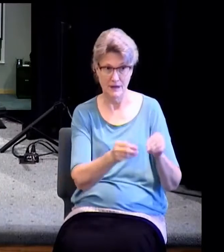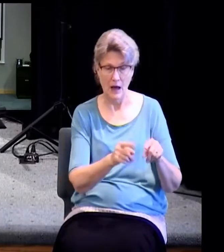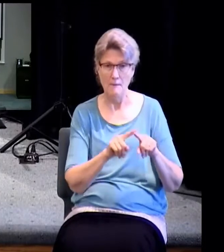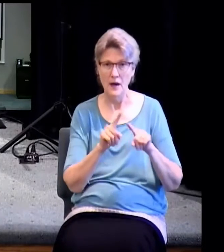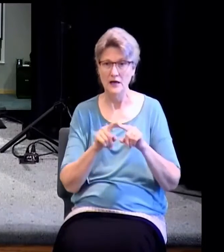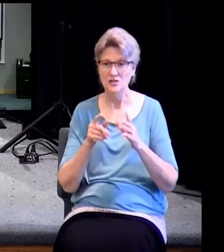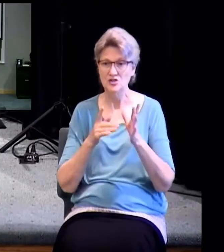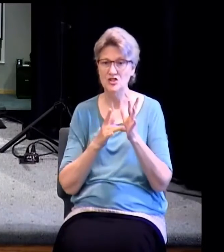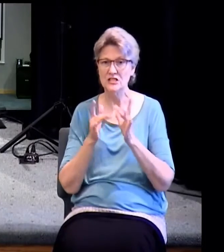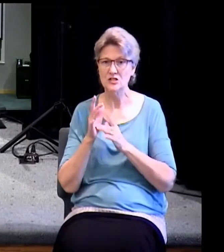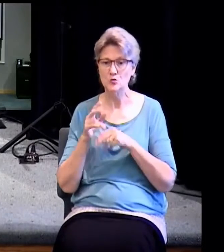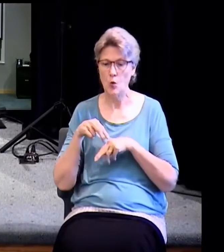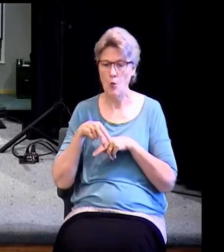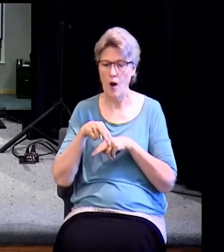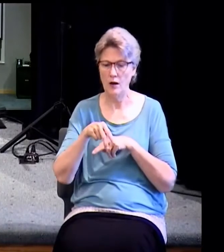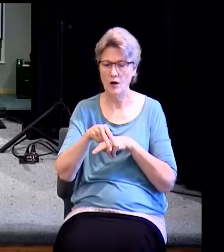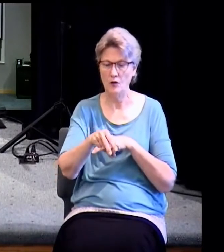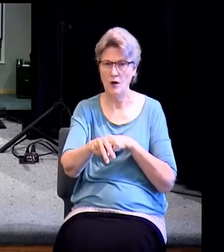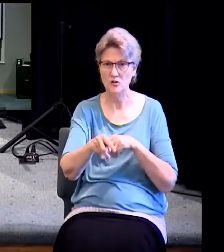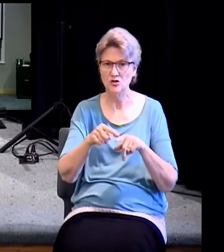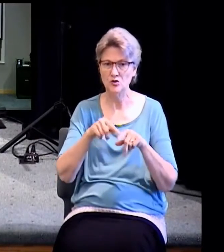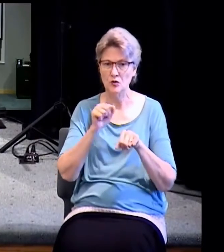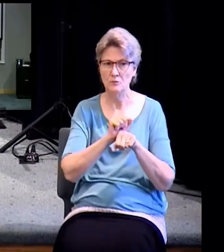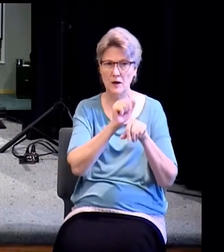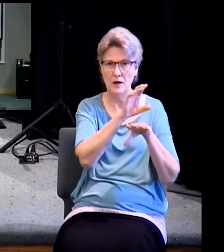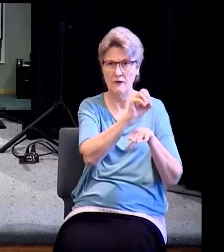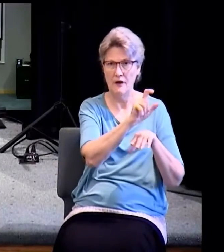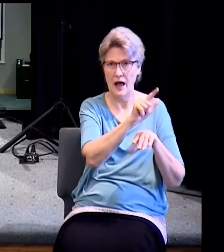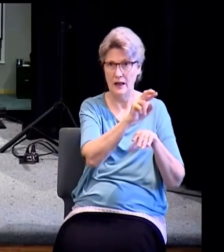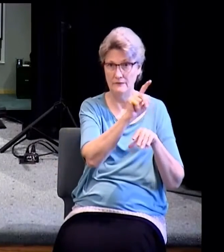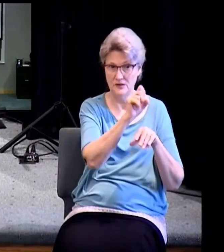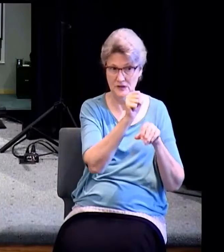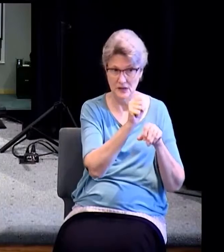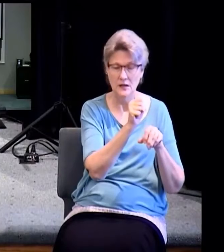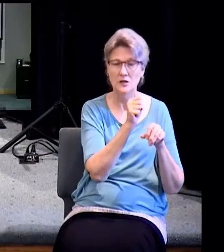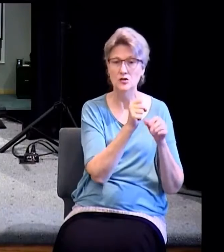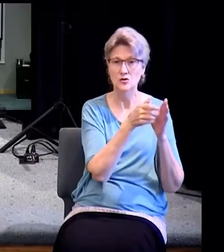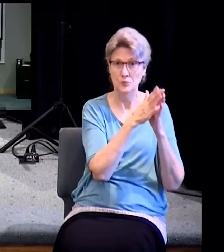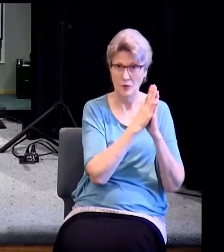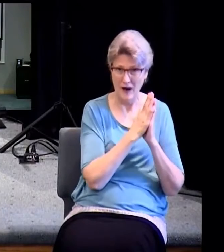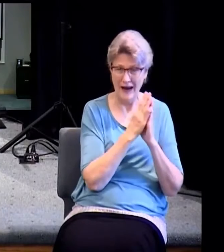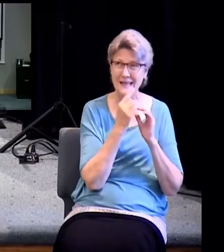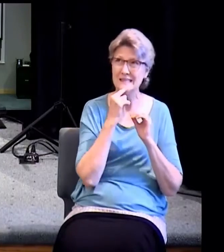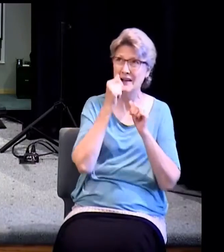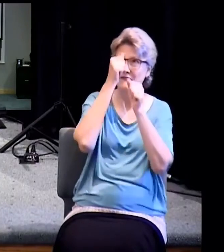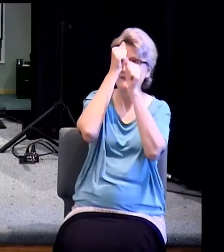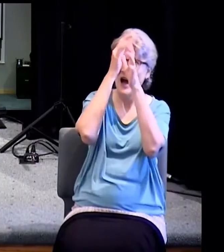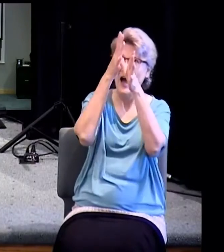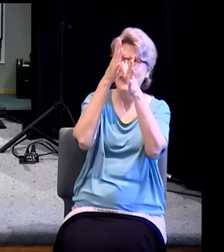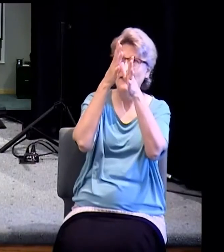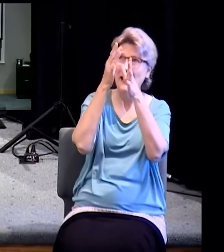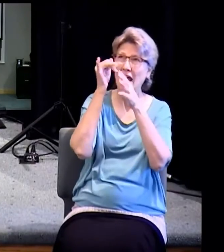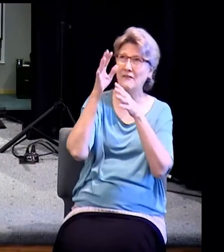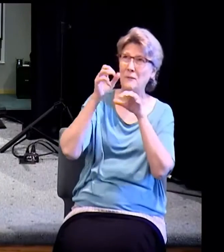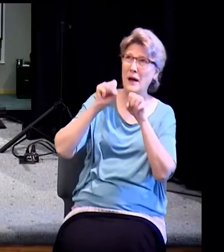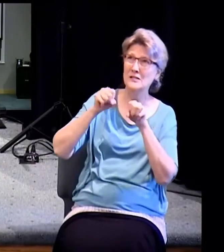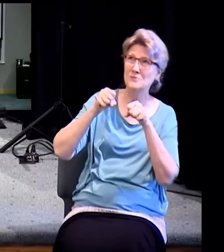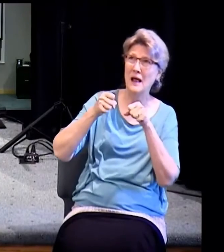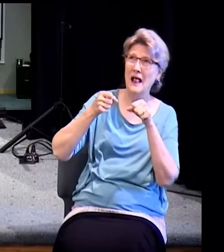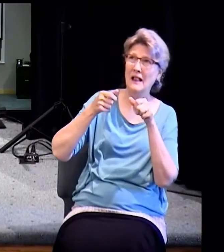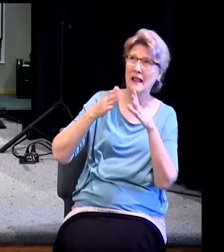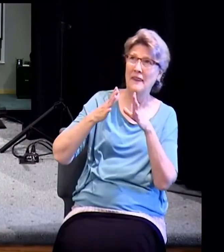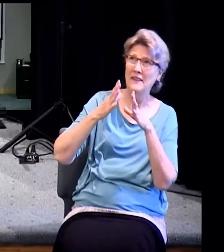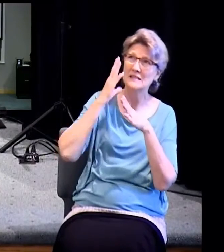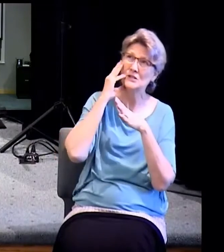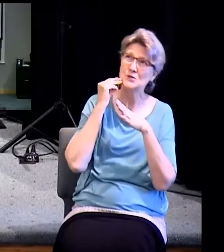across the Kidron Valley into the Mount of Olives as He's praying, saying, Father, for He said, if it be possible, let